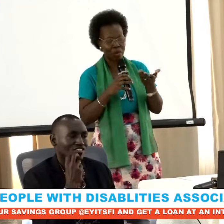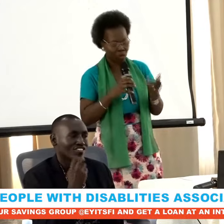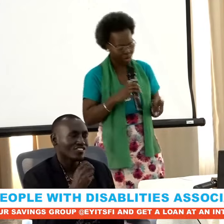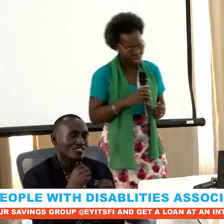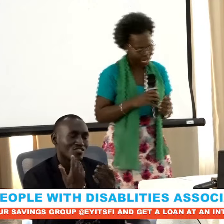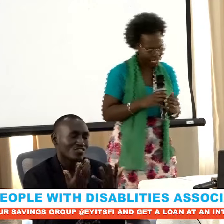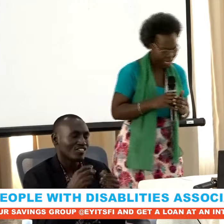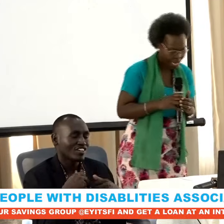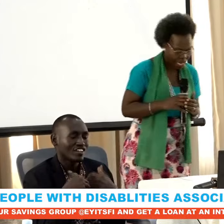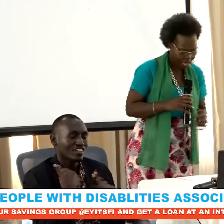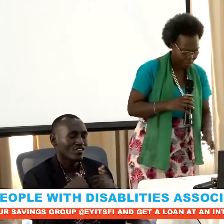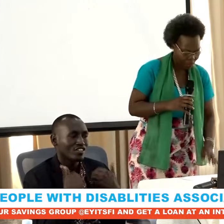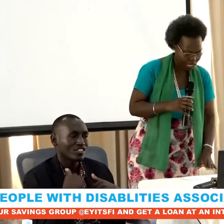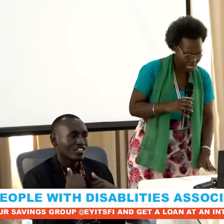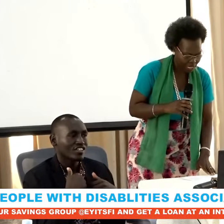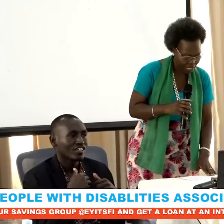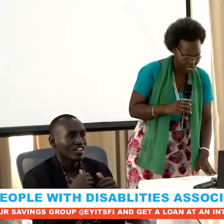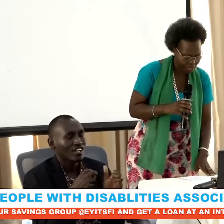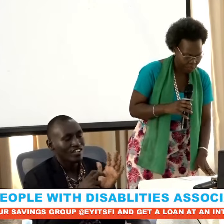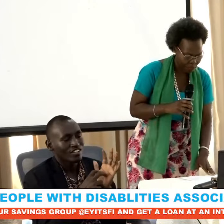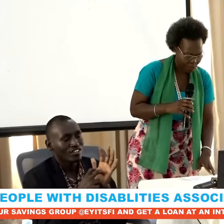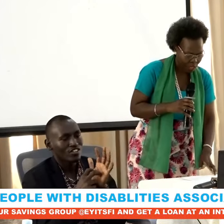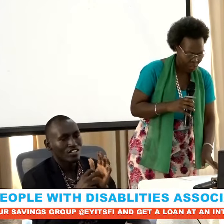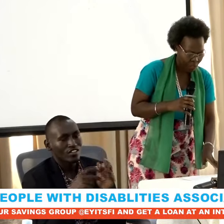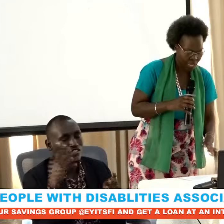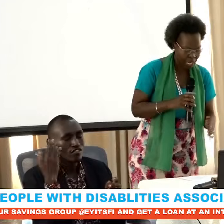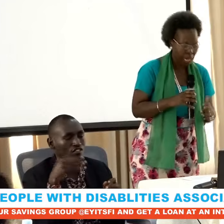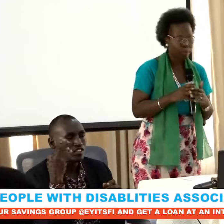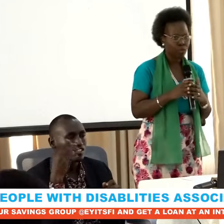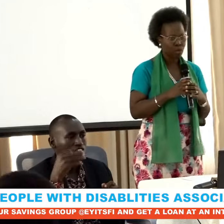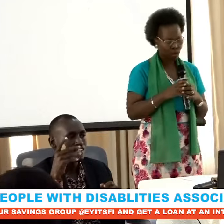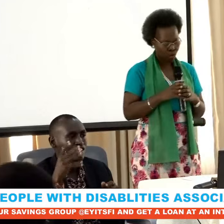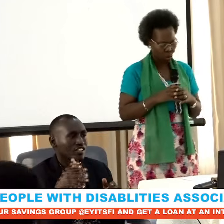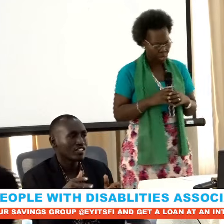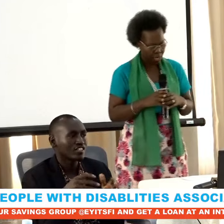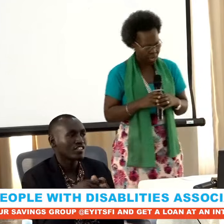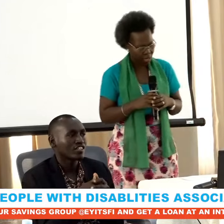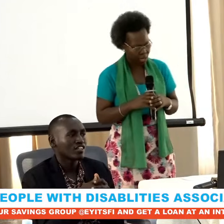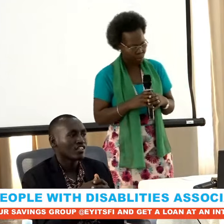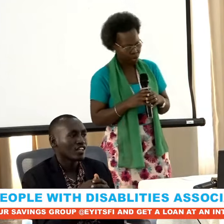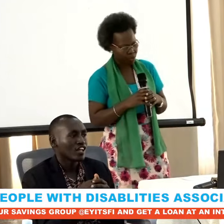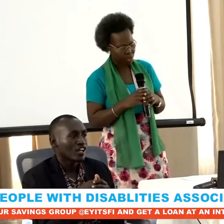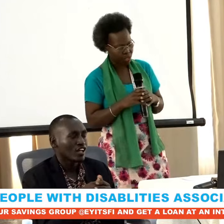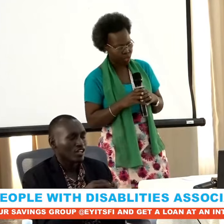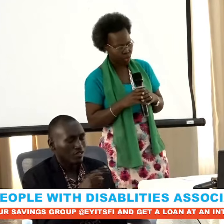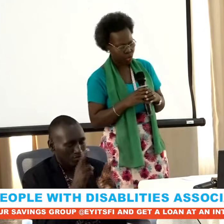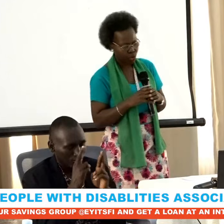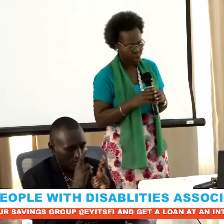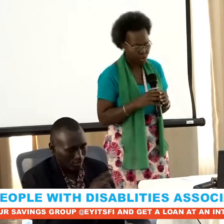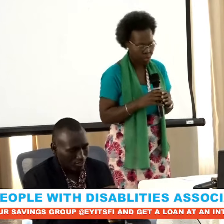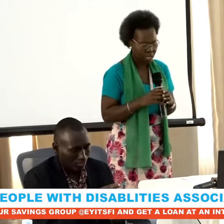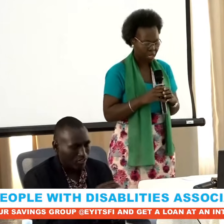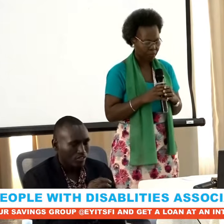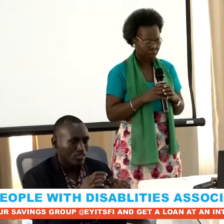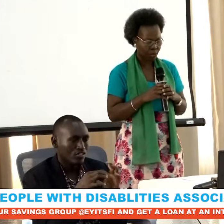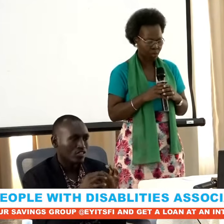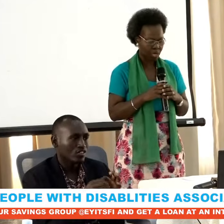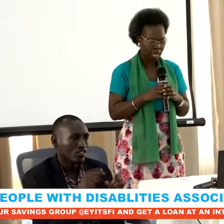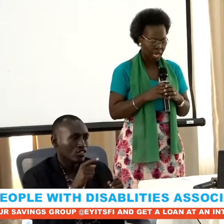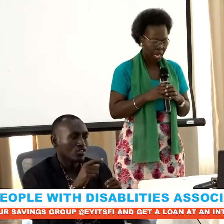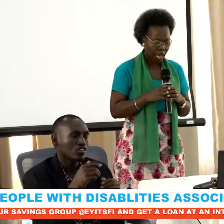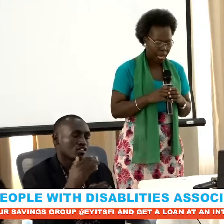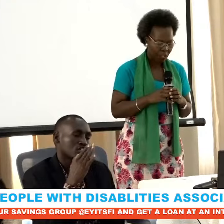I recognize the facilitators. So it's an absolute honor and privilege to join you this